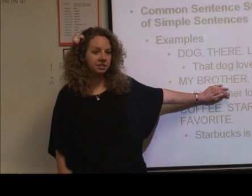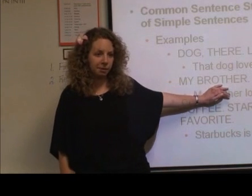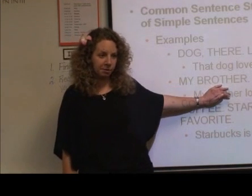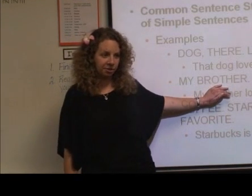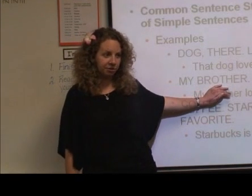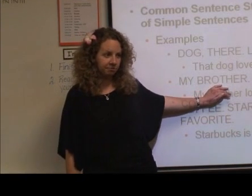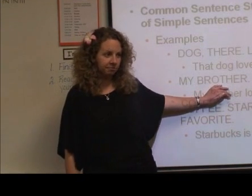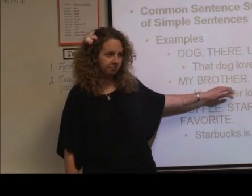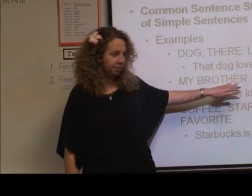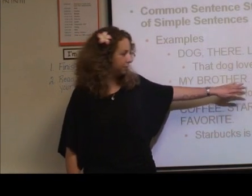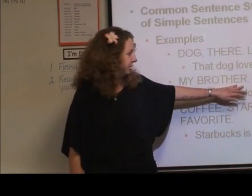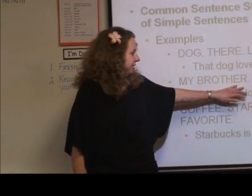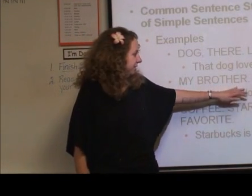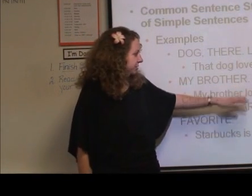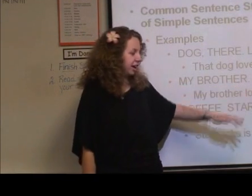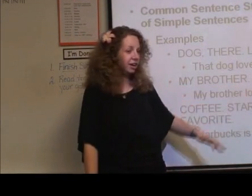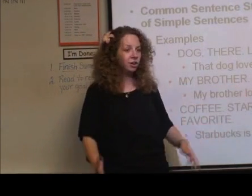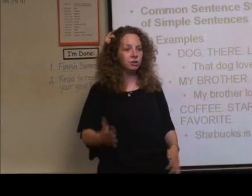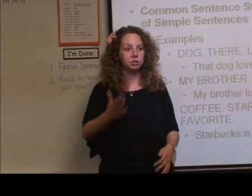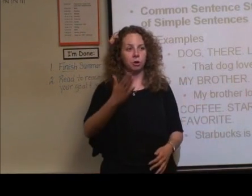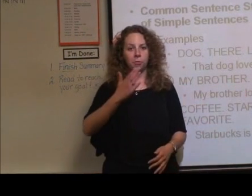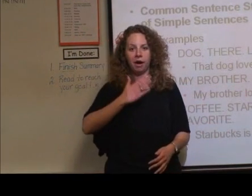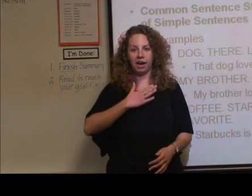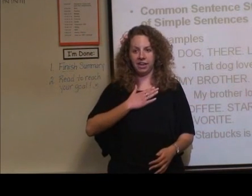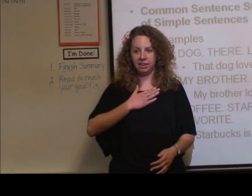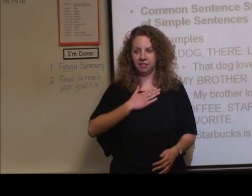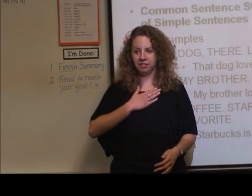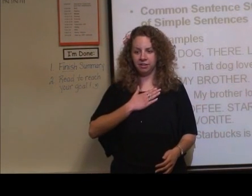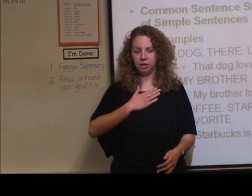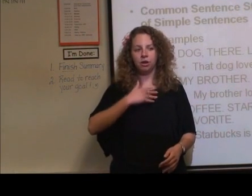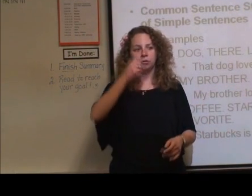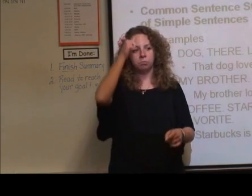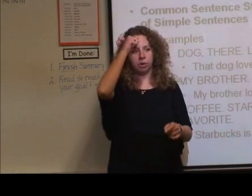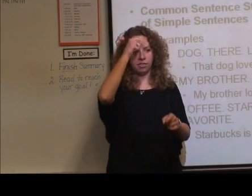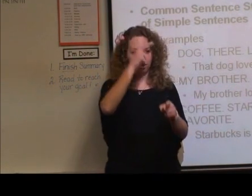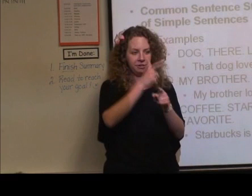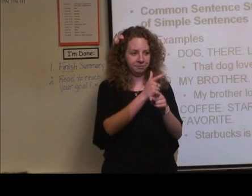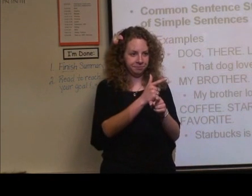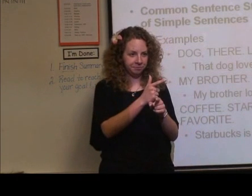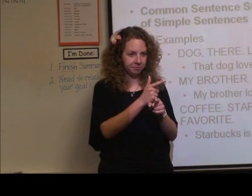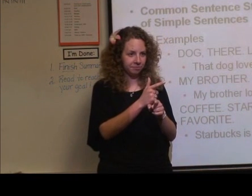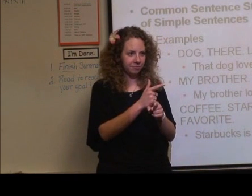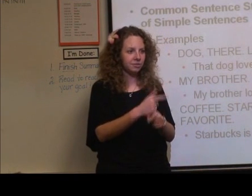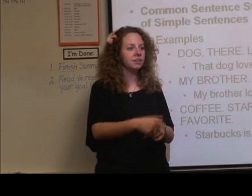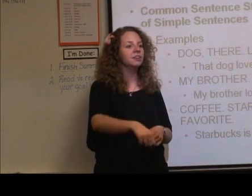my brother and what he loves, okay? So my brother